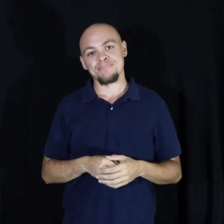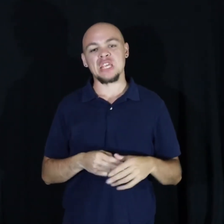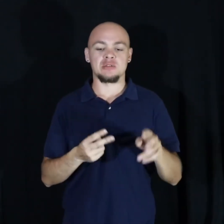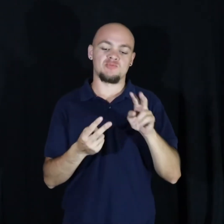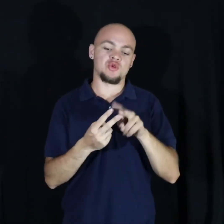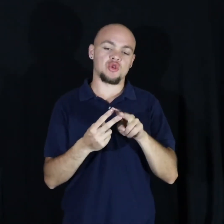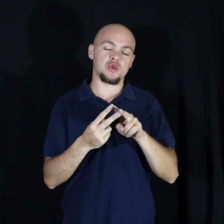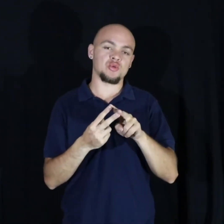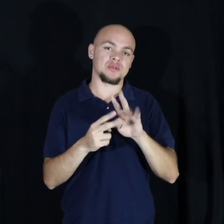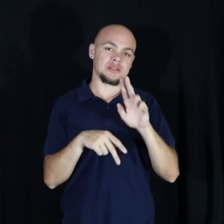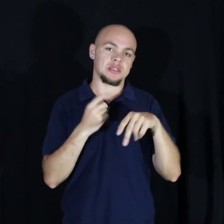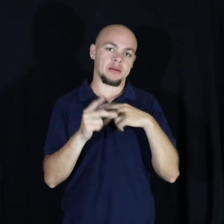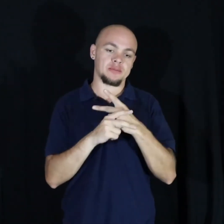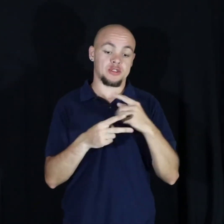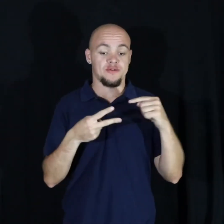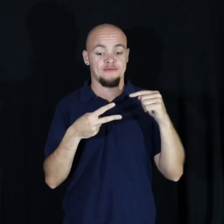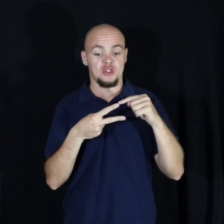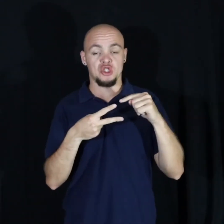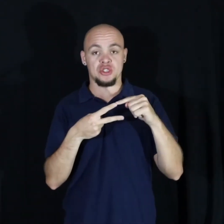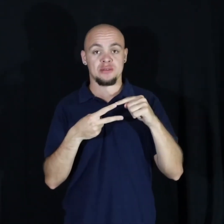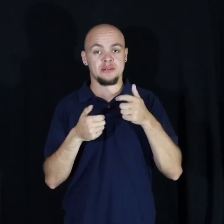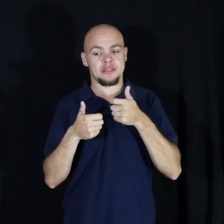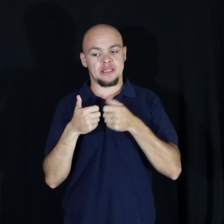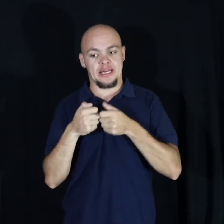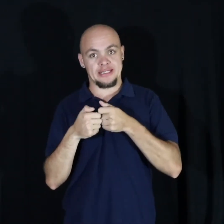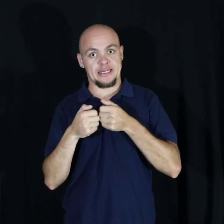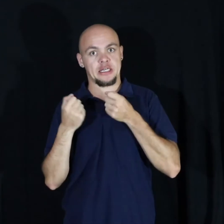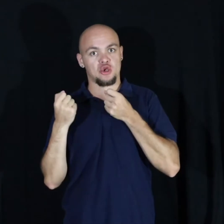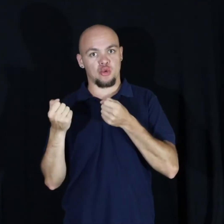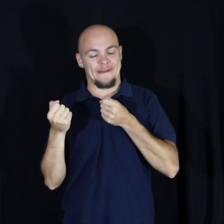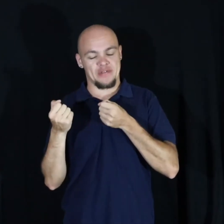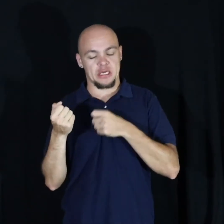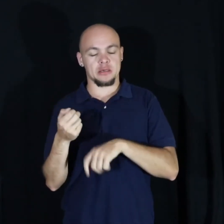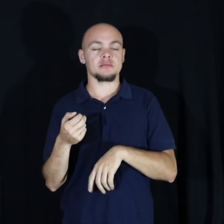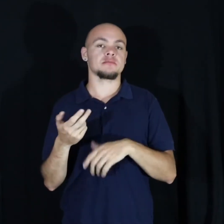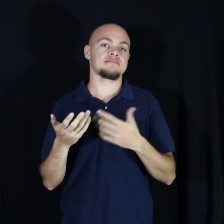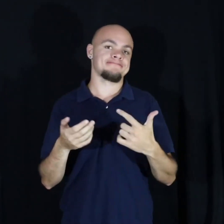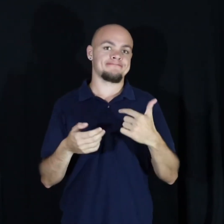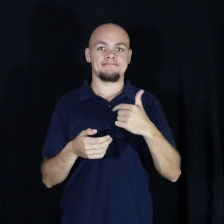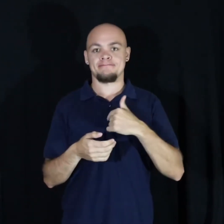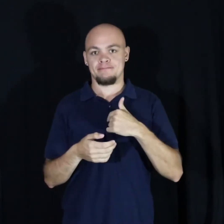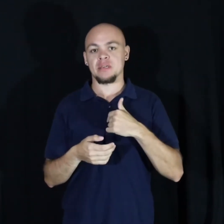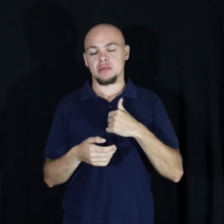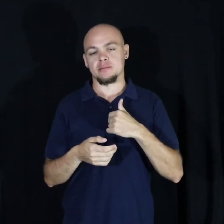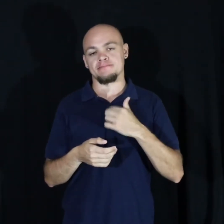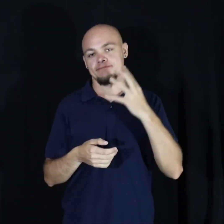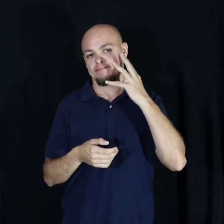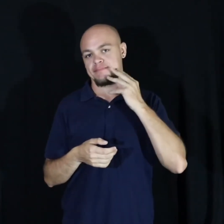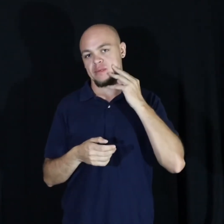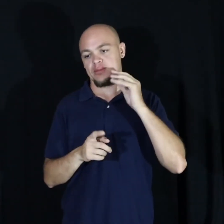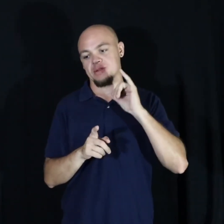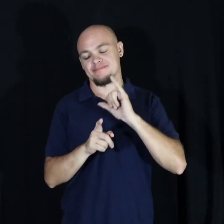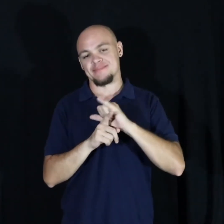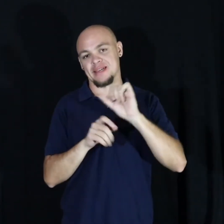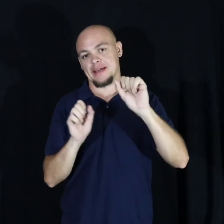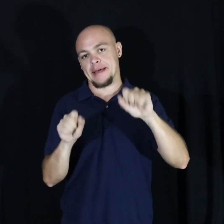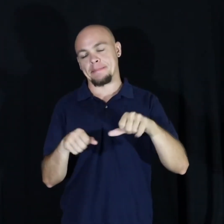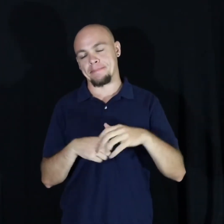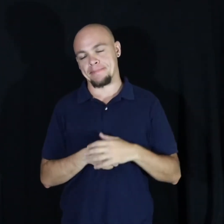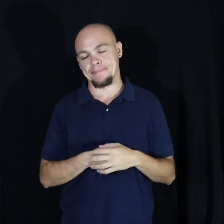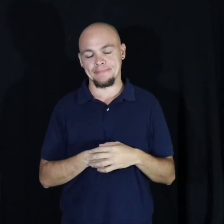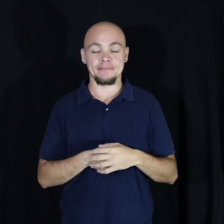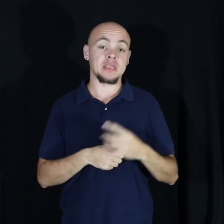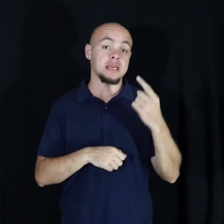2 subcategories. The first being texting and driving. I, unfortunately, can speak from personal experience on this one. The